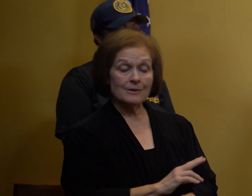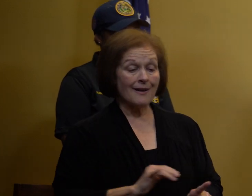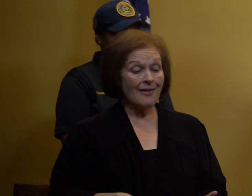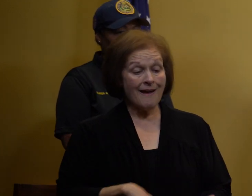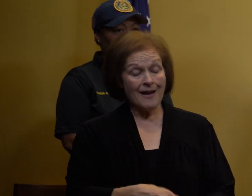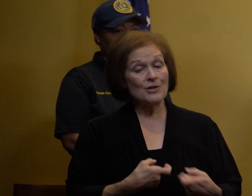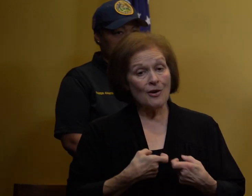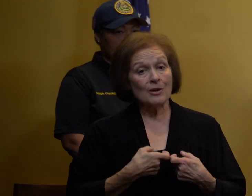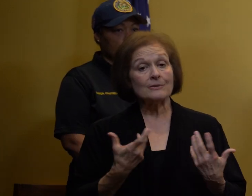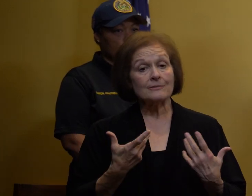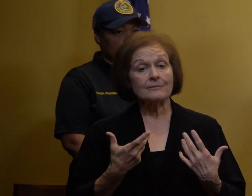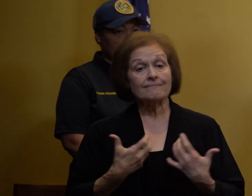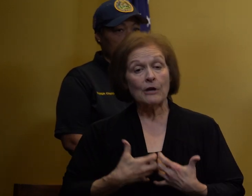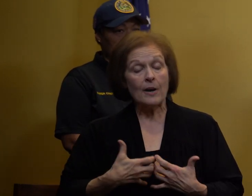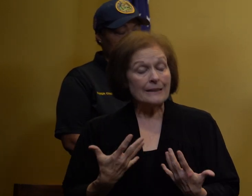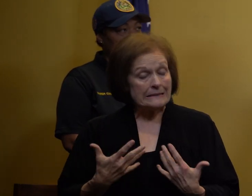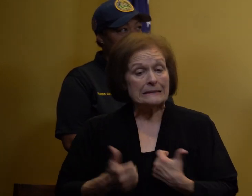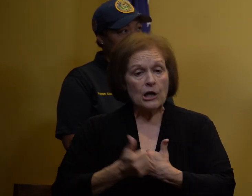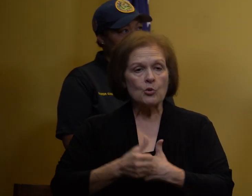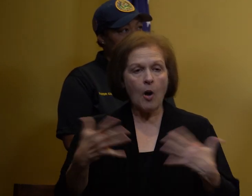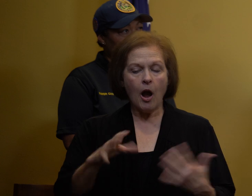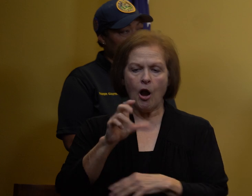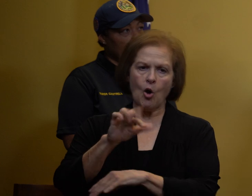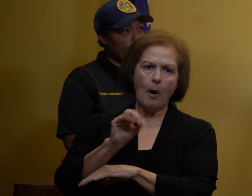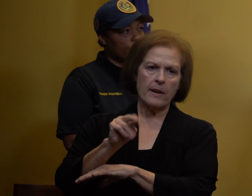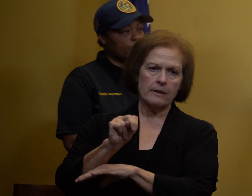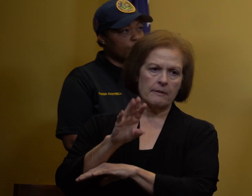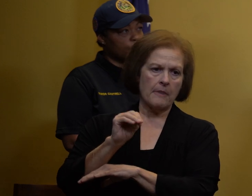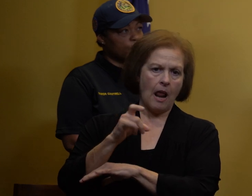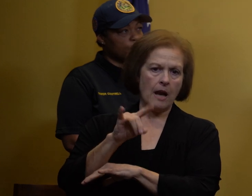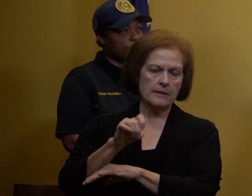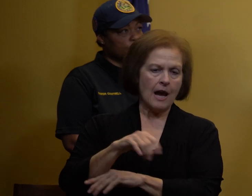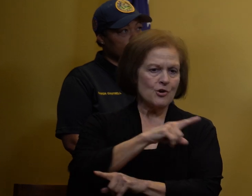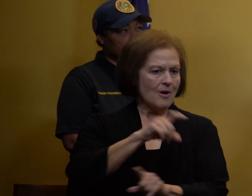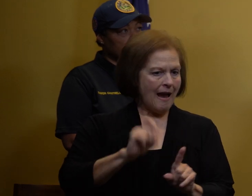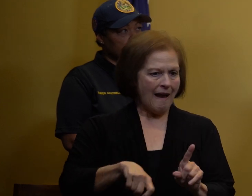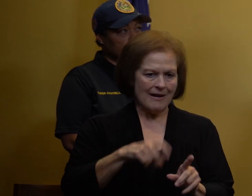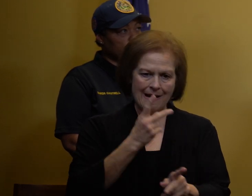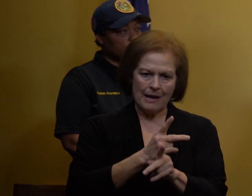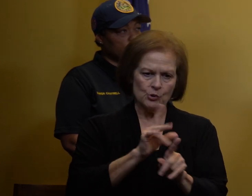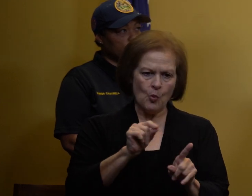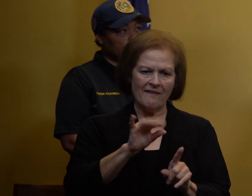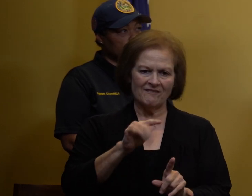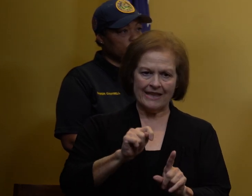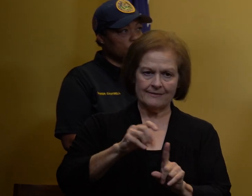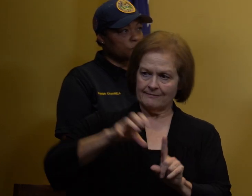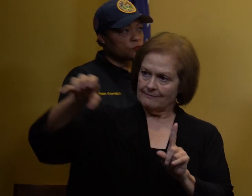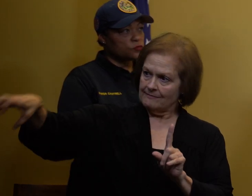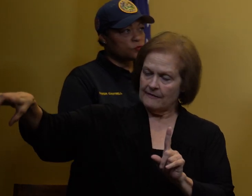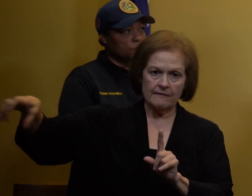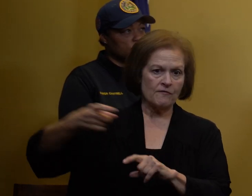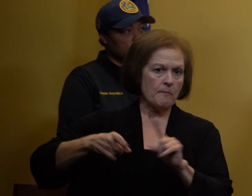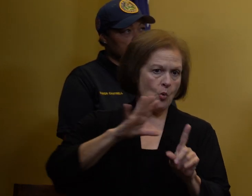those generators. Keep them at least 20 feet away from your house, right? And remember that if the power goes out, you